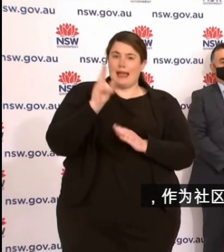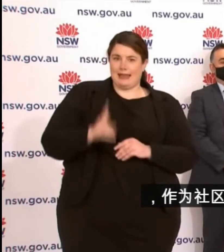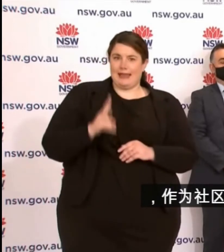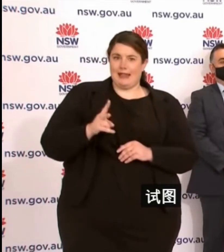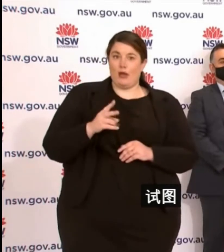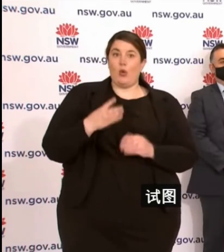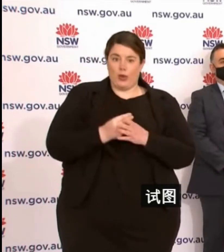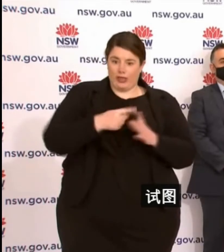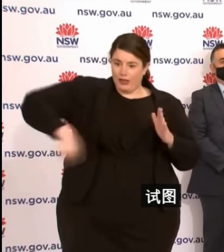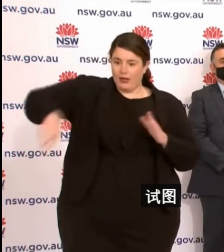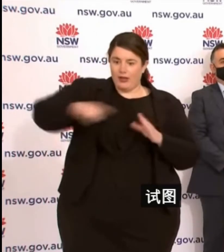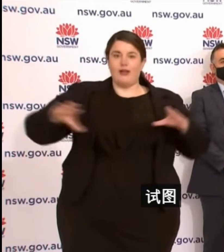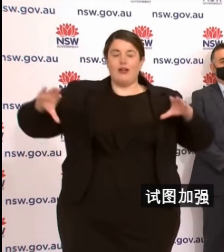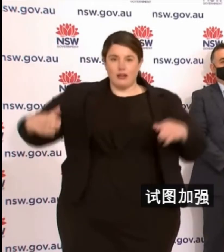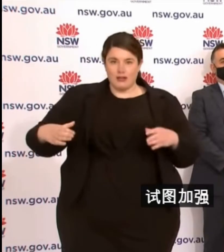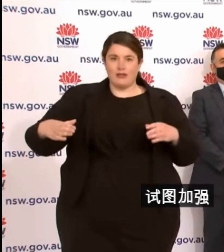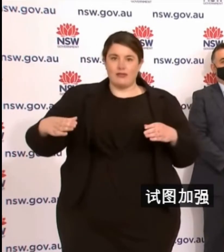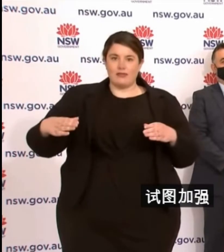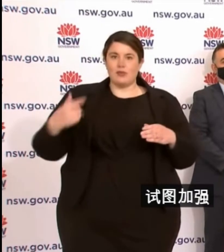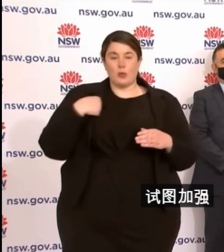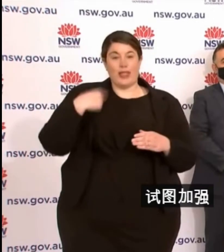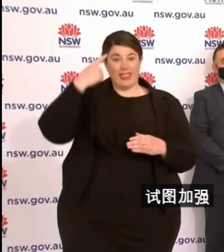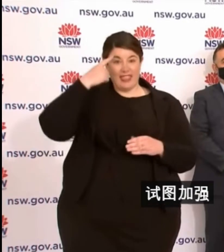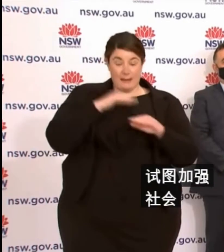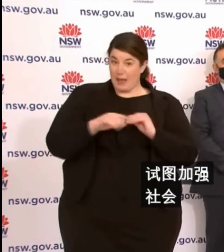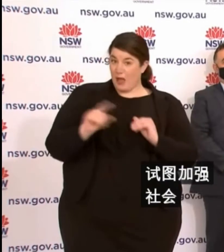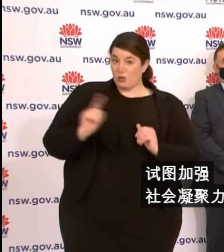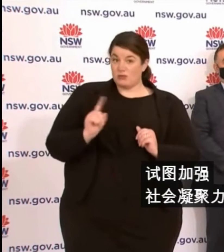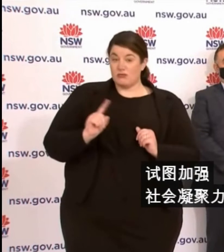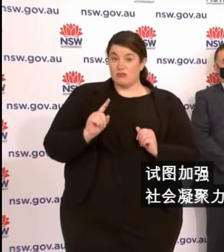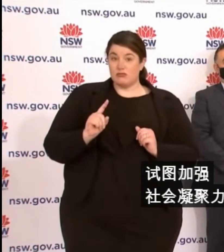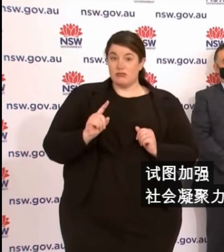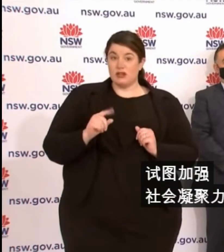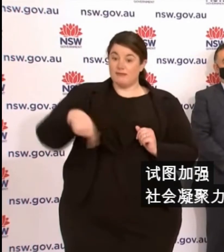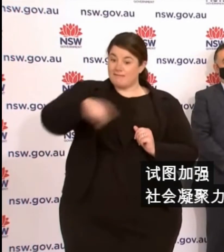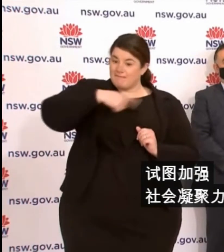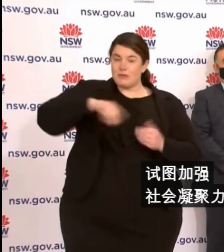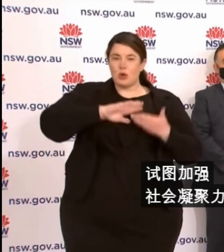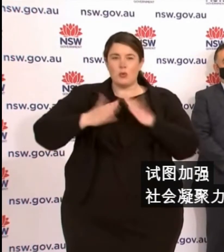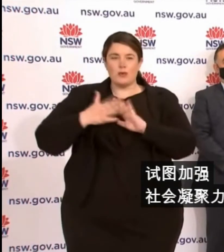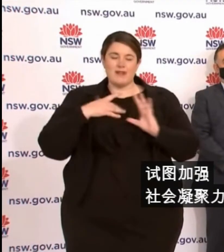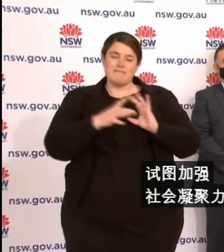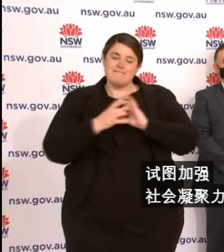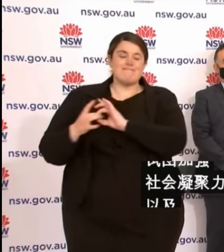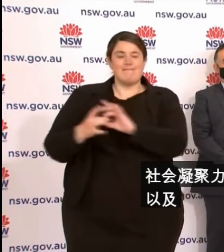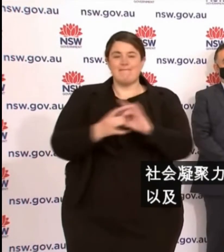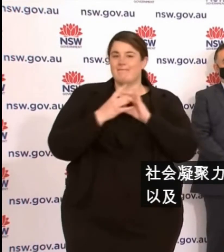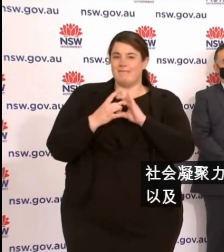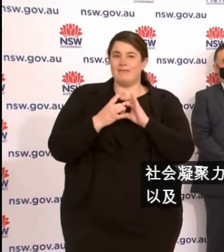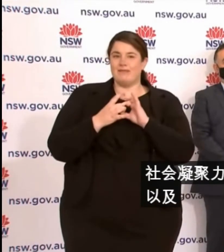about trying to enhance the redevelopment of social cohesion and connectedness, and